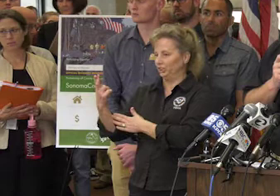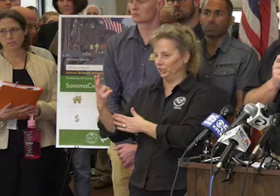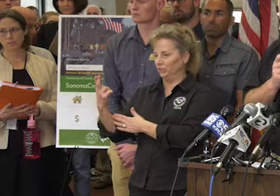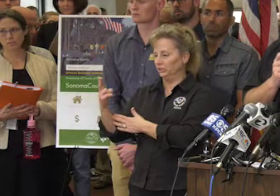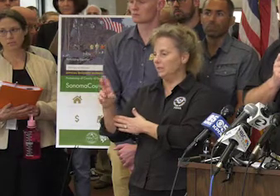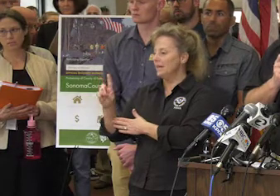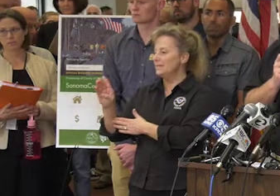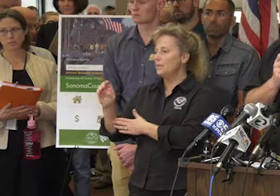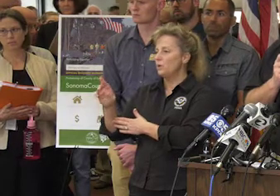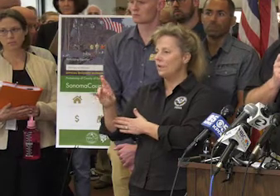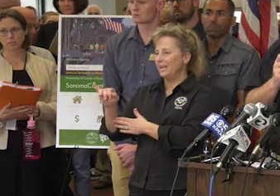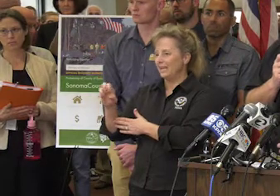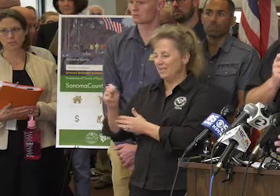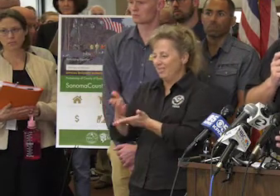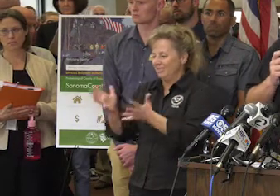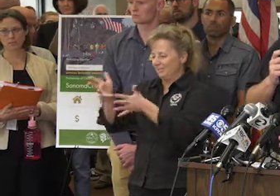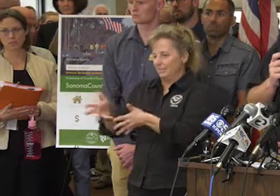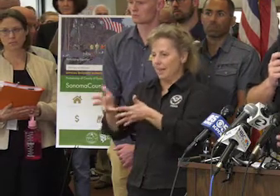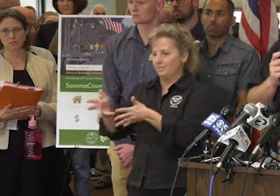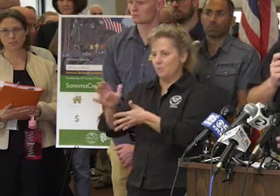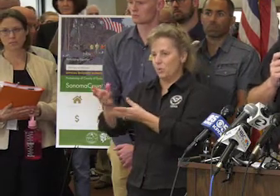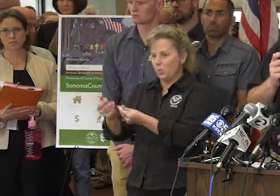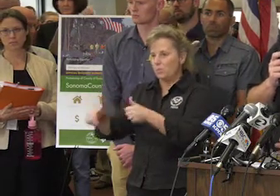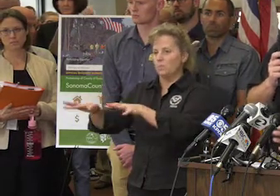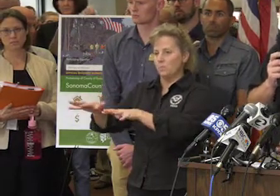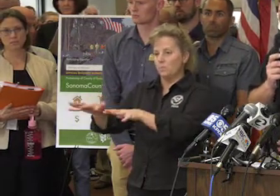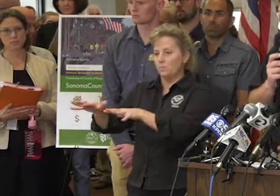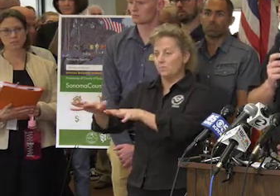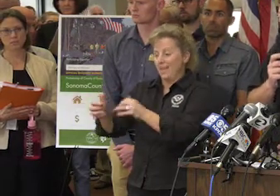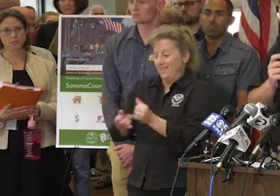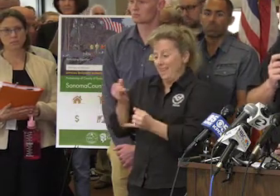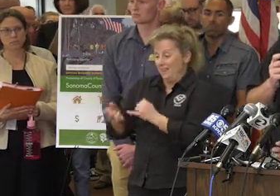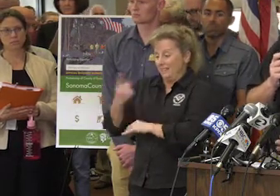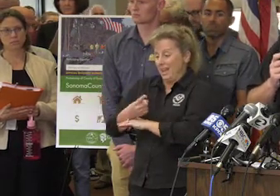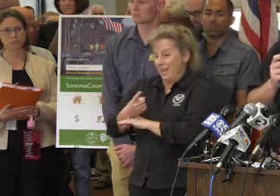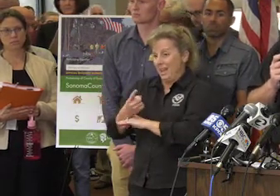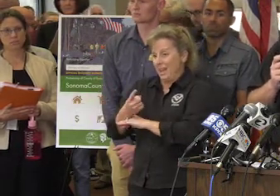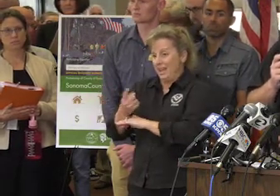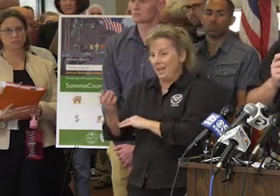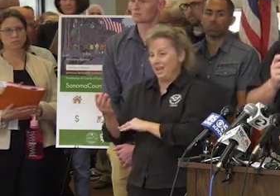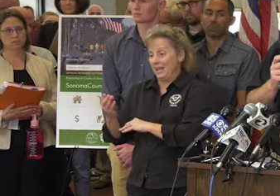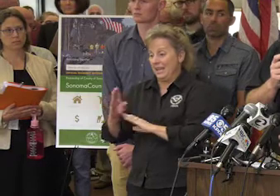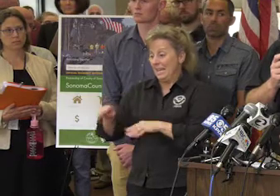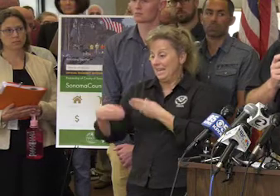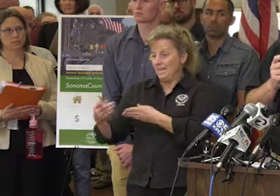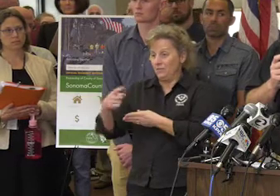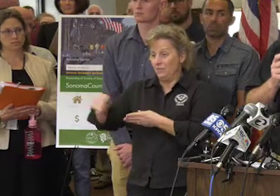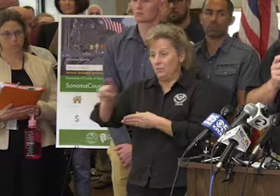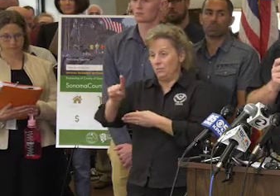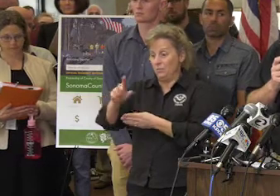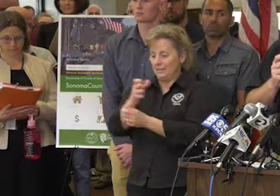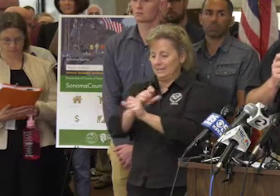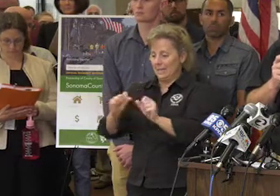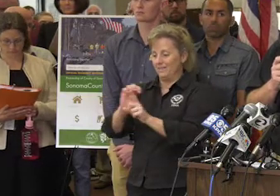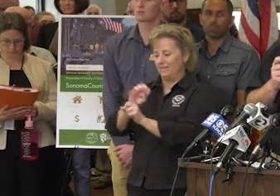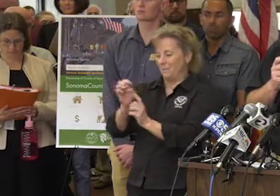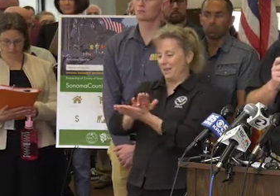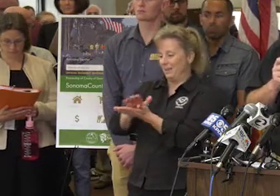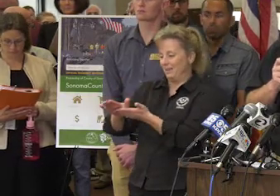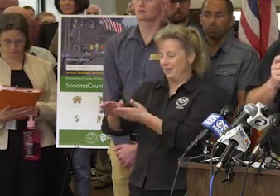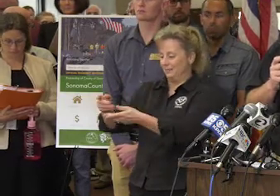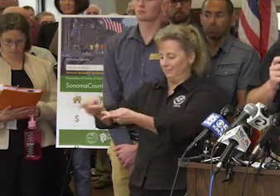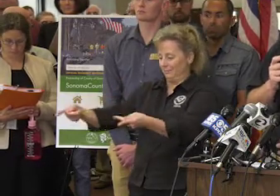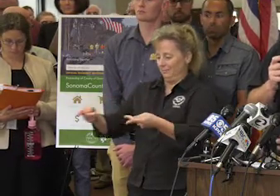the debris that's in your property. So at the end of the day, we can return to you a safe and environmentally clean